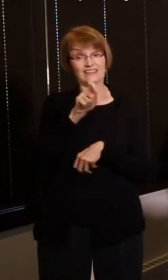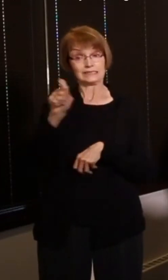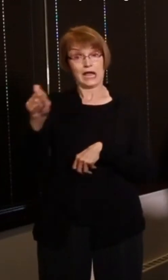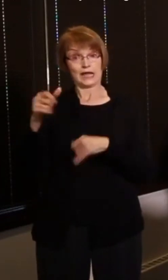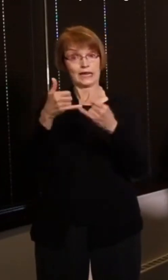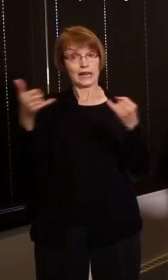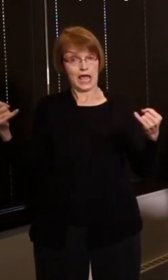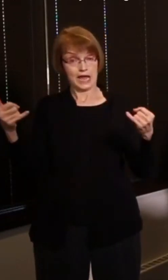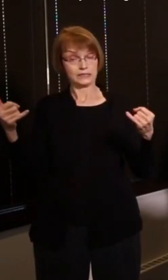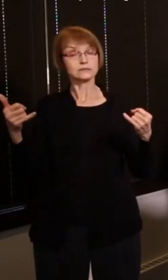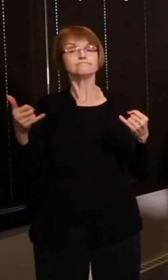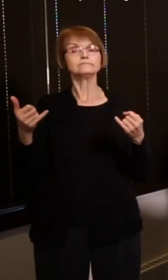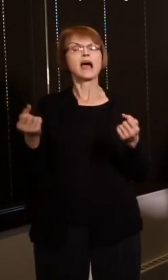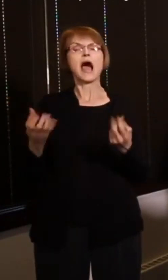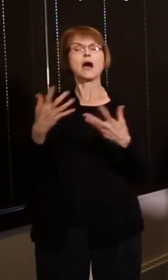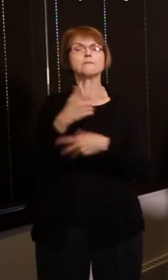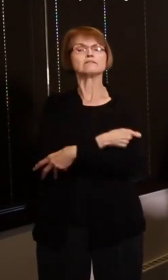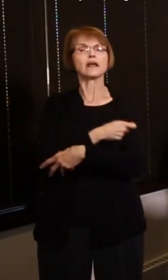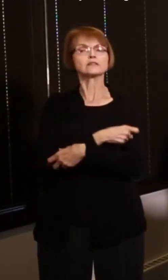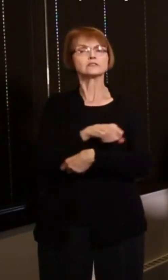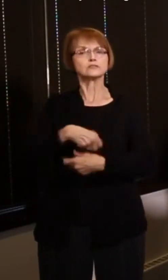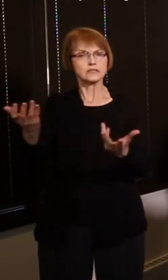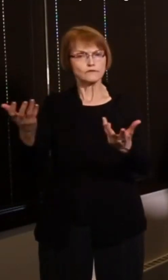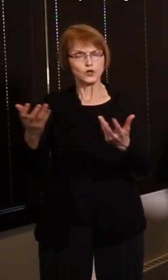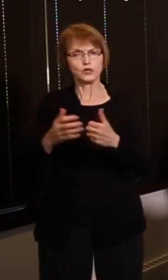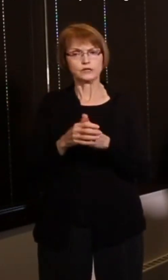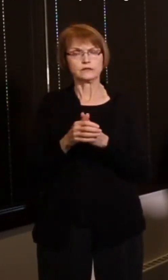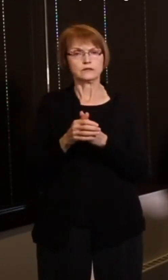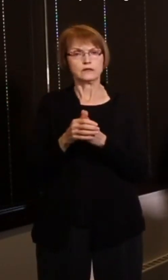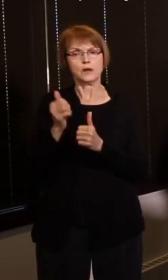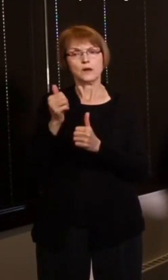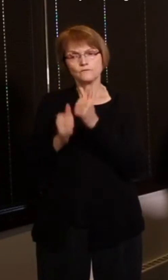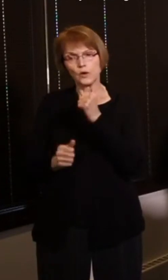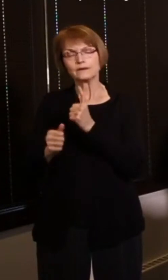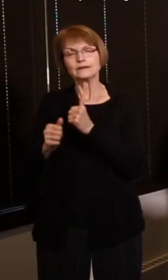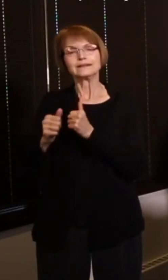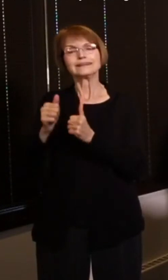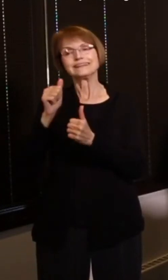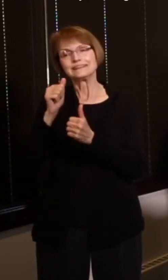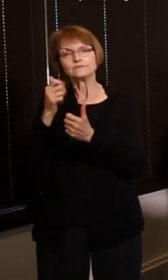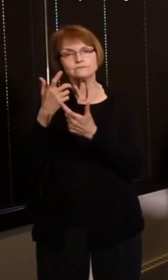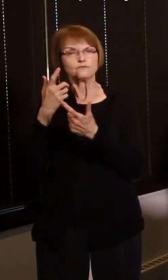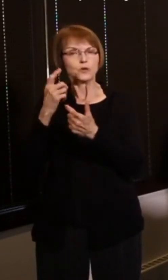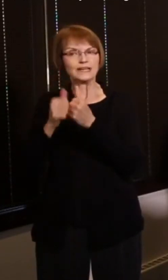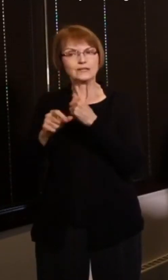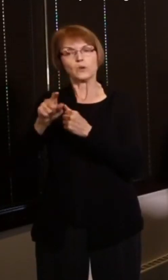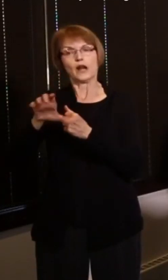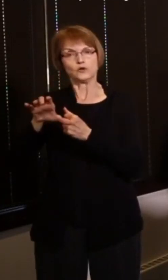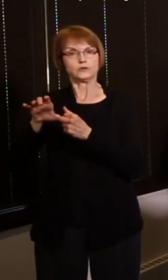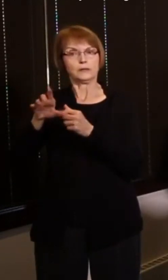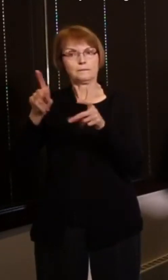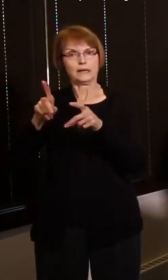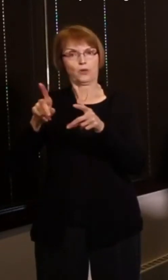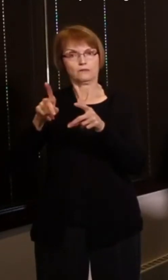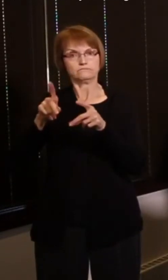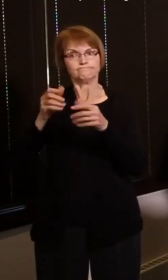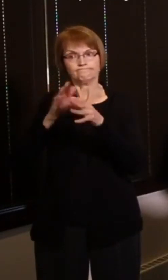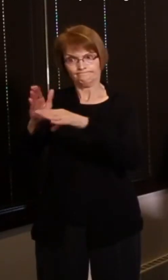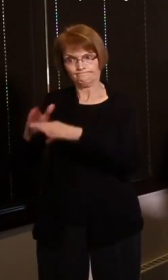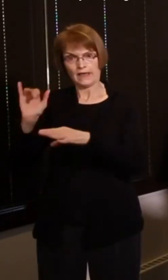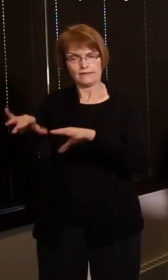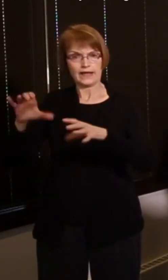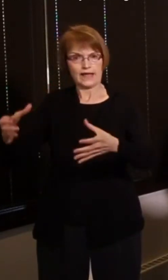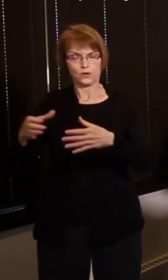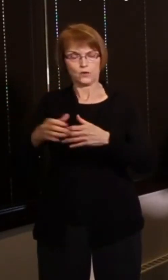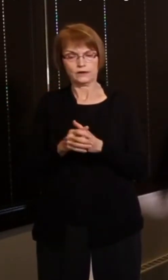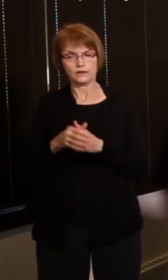lines look at how much vaccine is being delivered per 100 persons within those age categories. So if you remember back